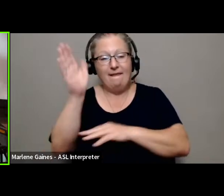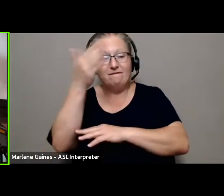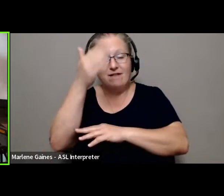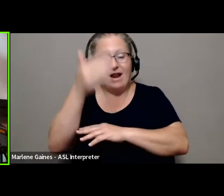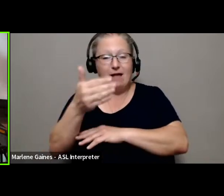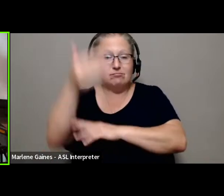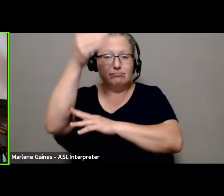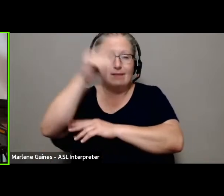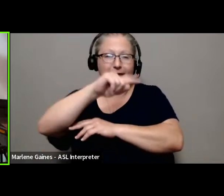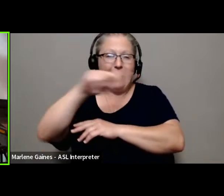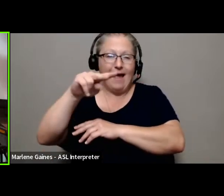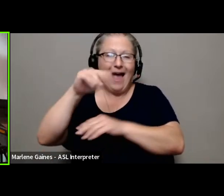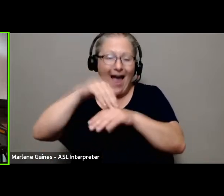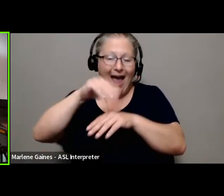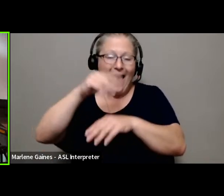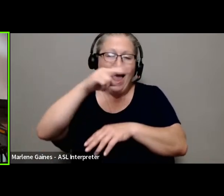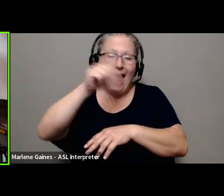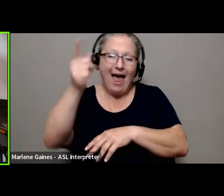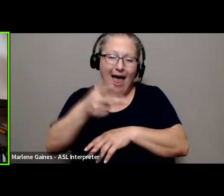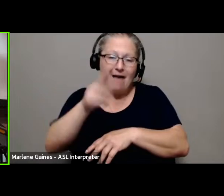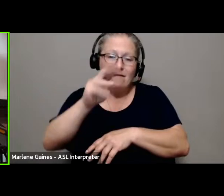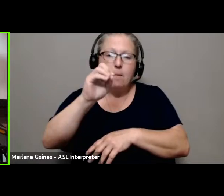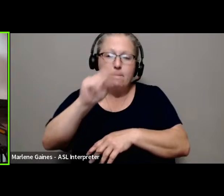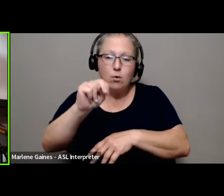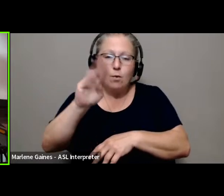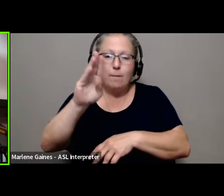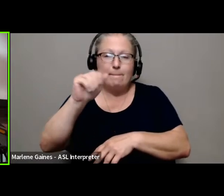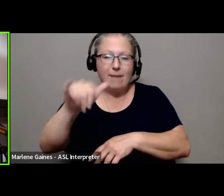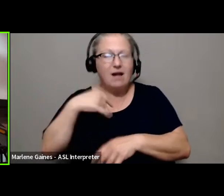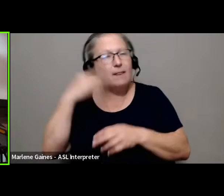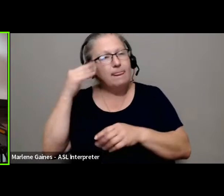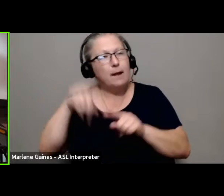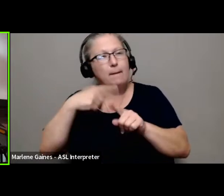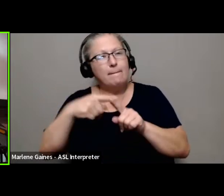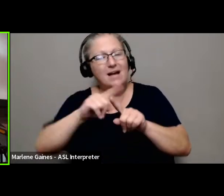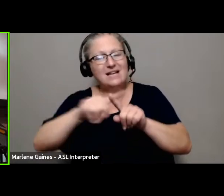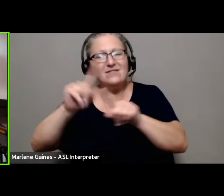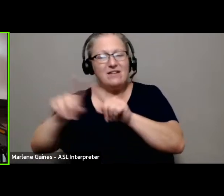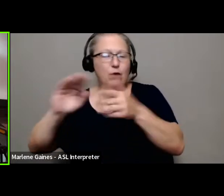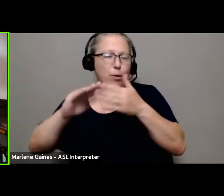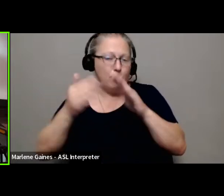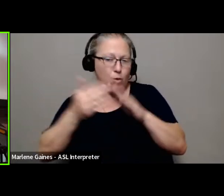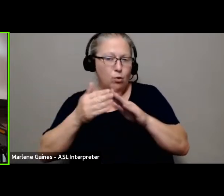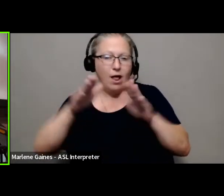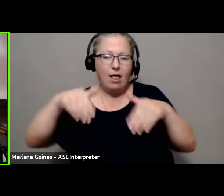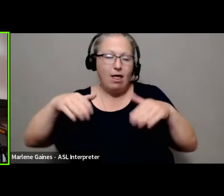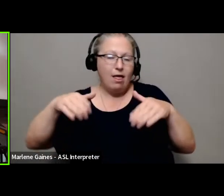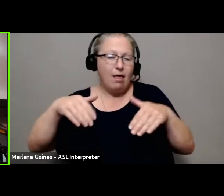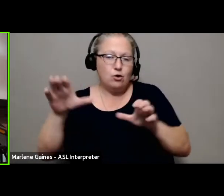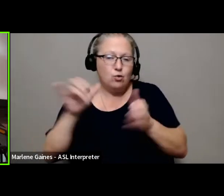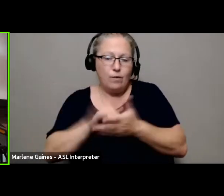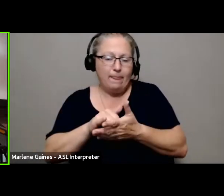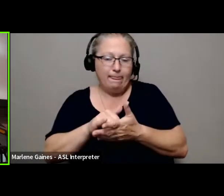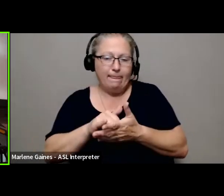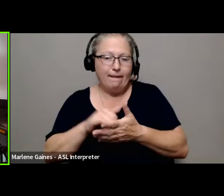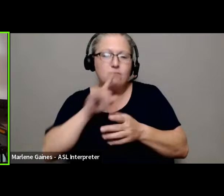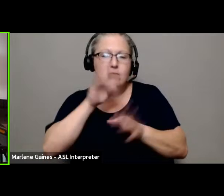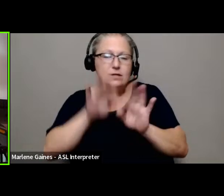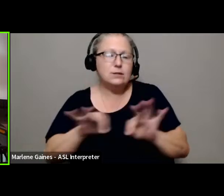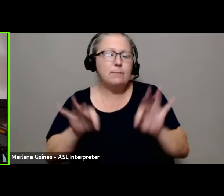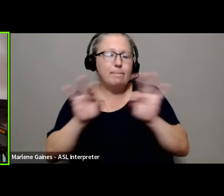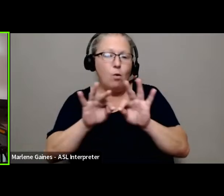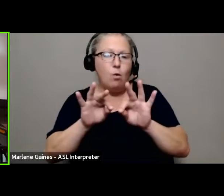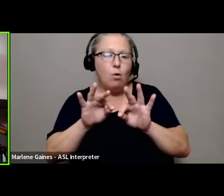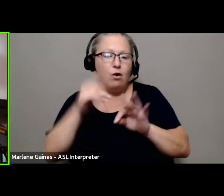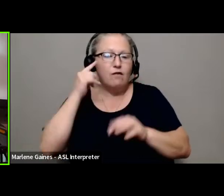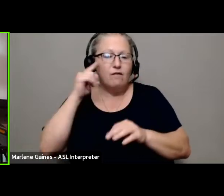in Half Moon Bay, and it just made me think about different communities that have not been able to do that, and how important it is